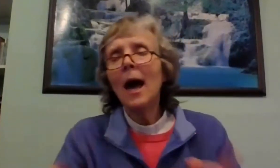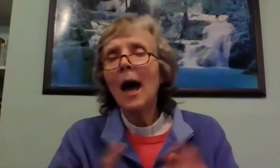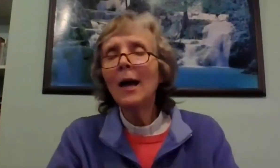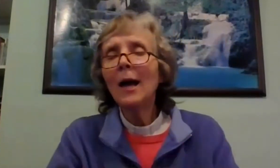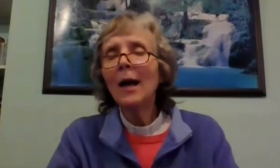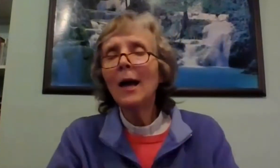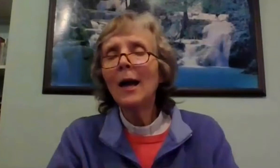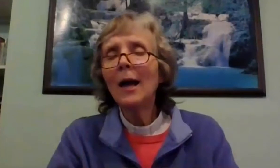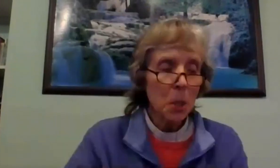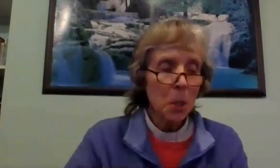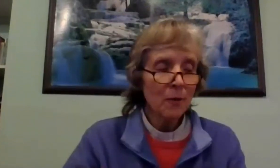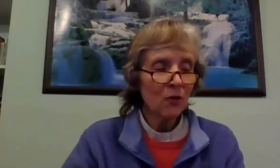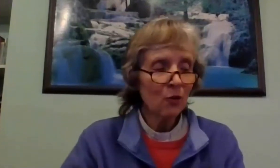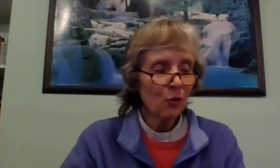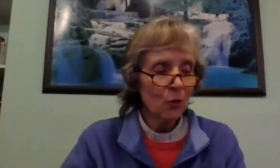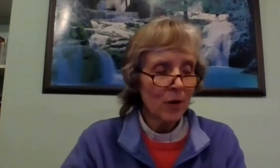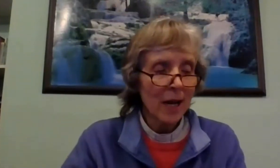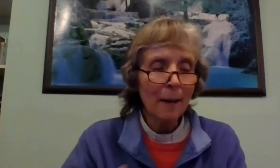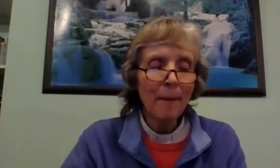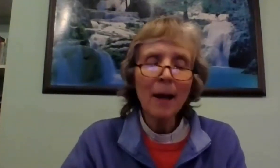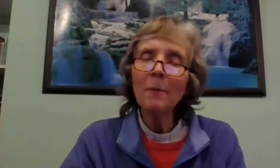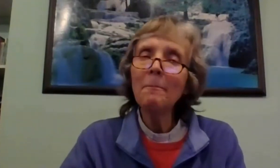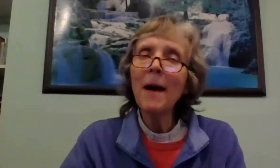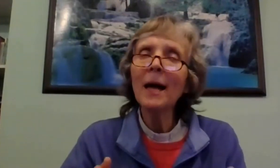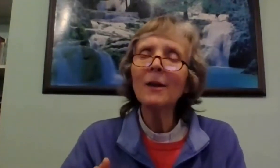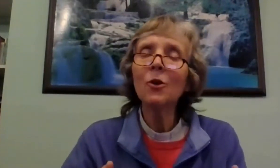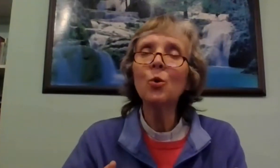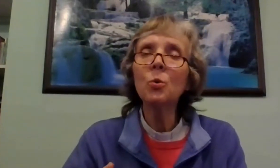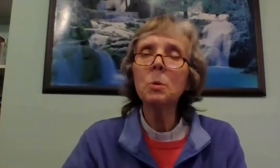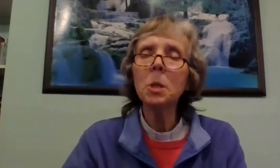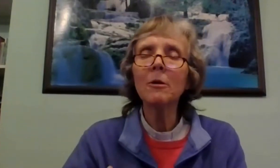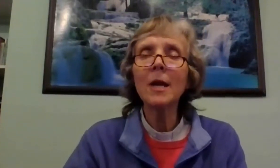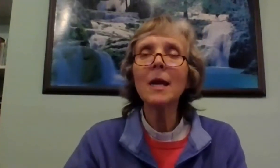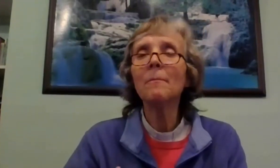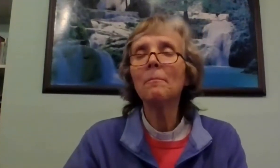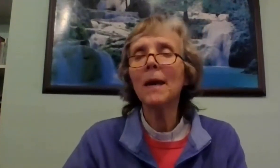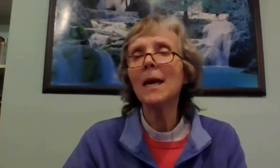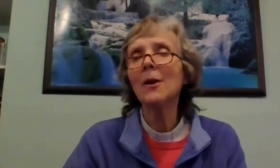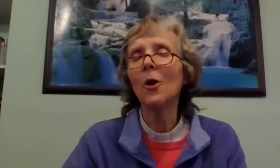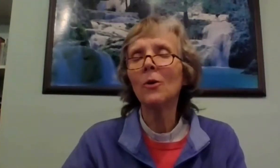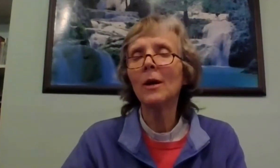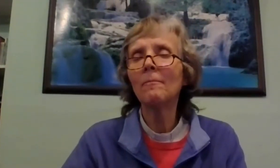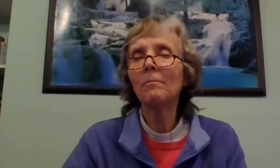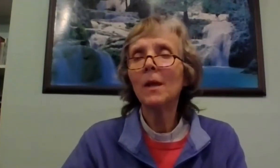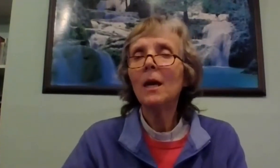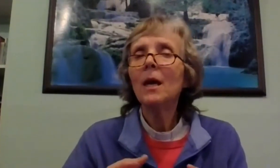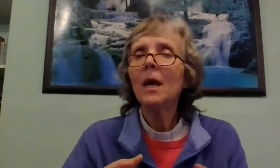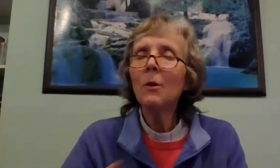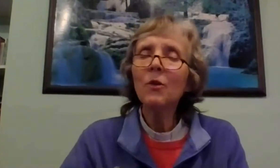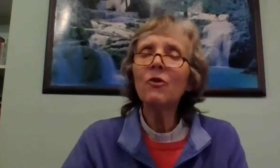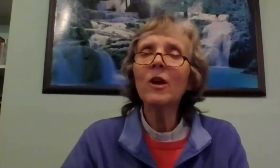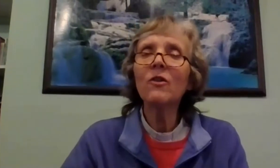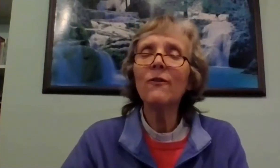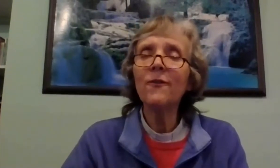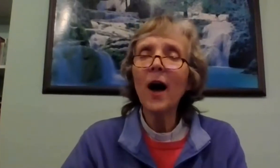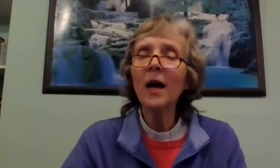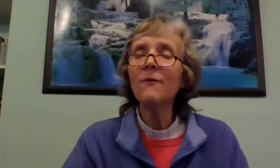And I want to finish with a story about a man called Johnny Peacock. He was just